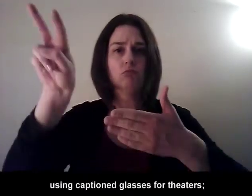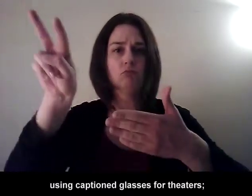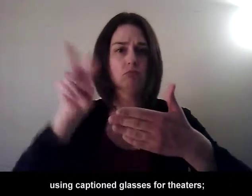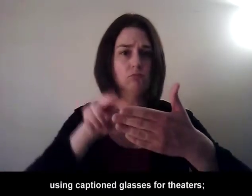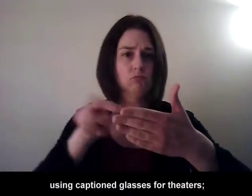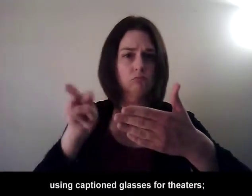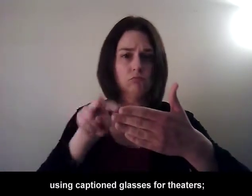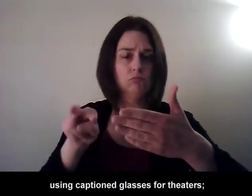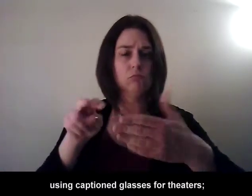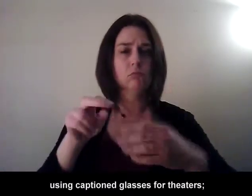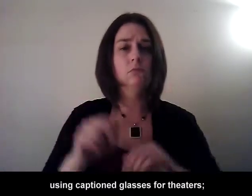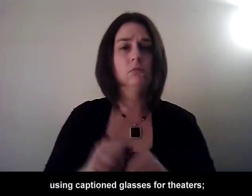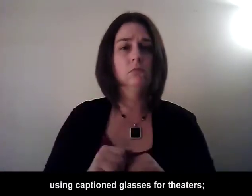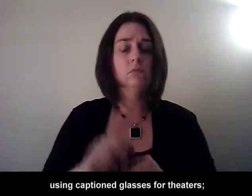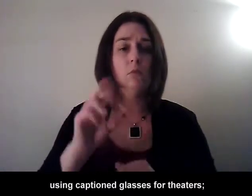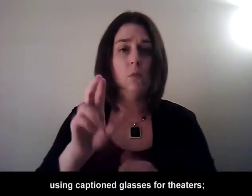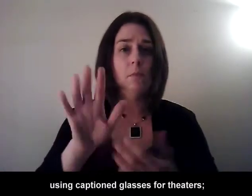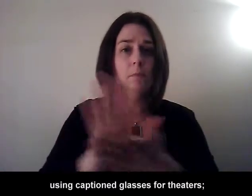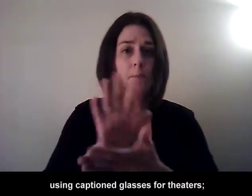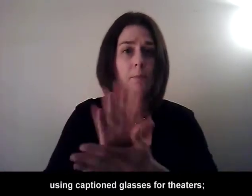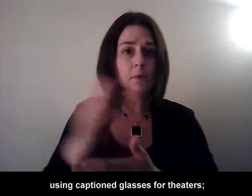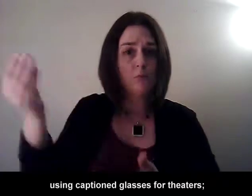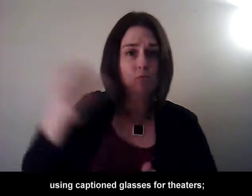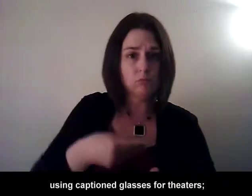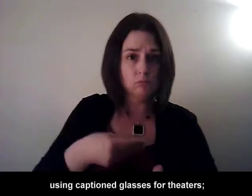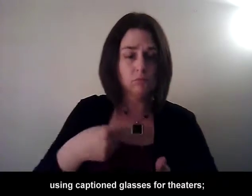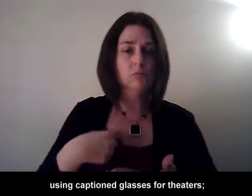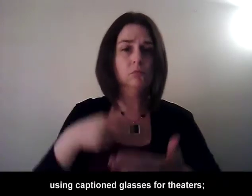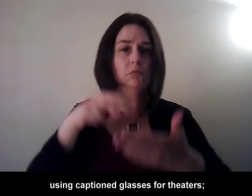using closed caption glasses for theaters,